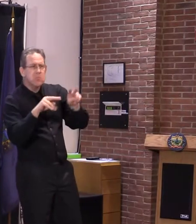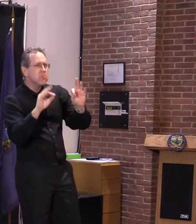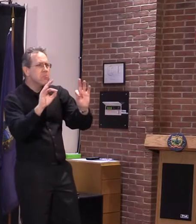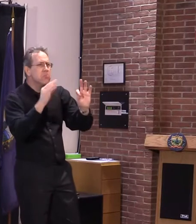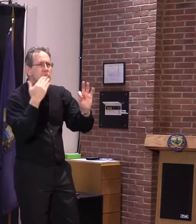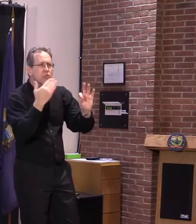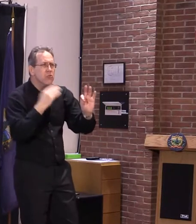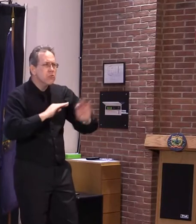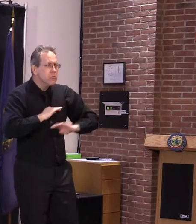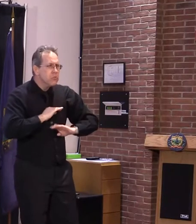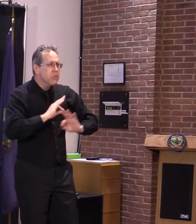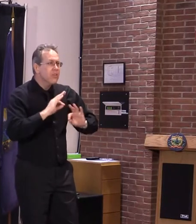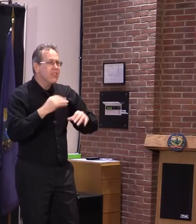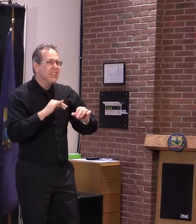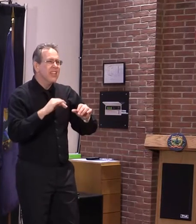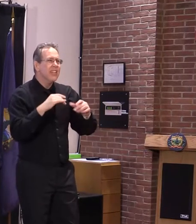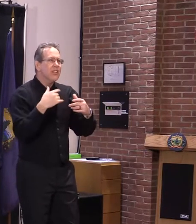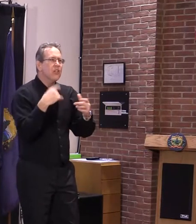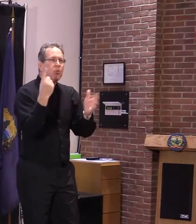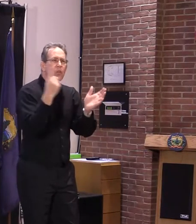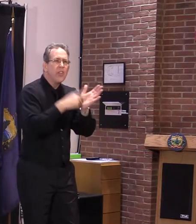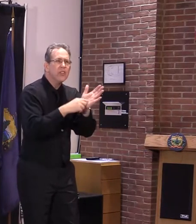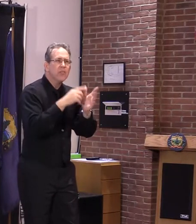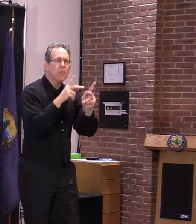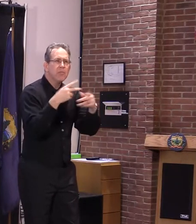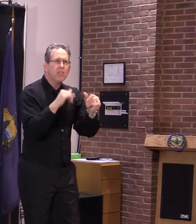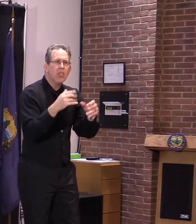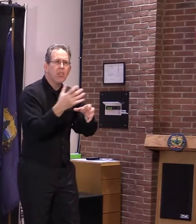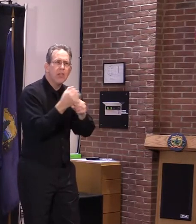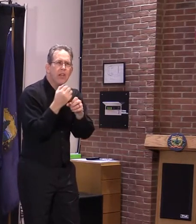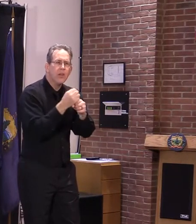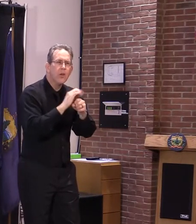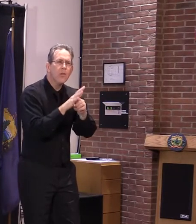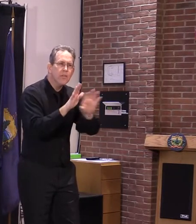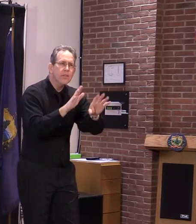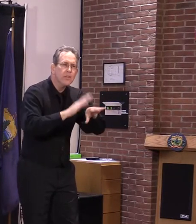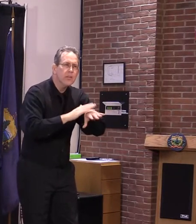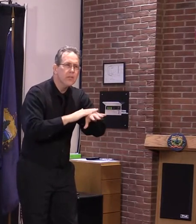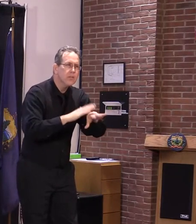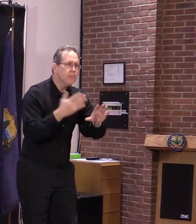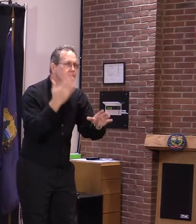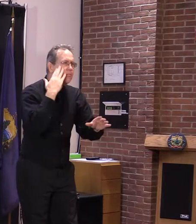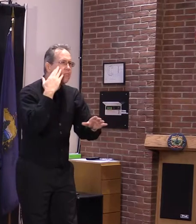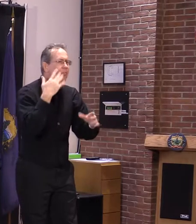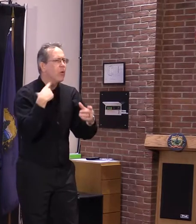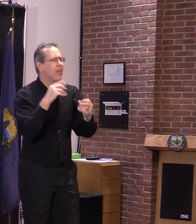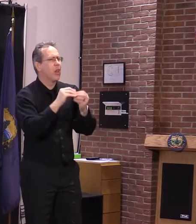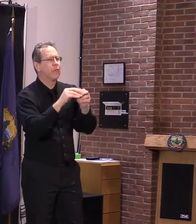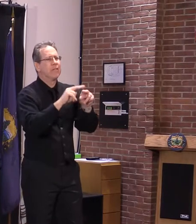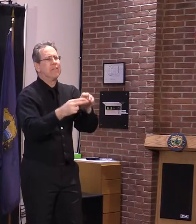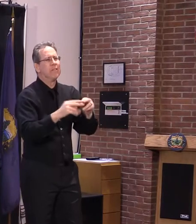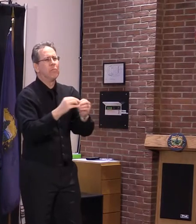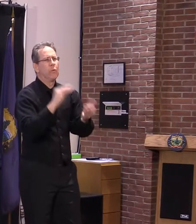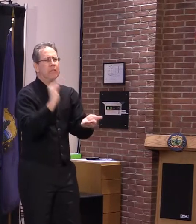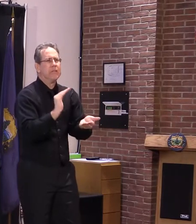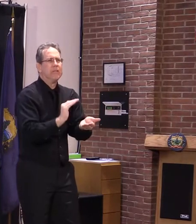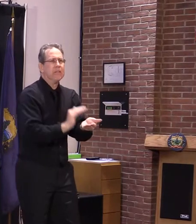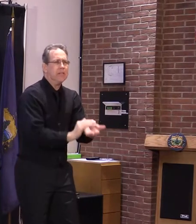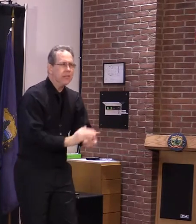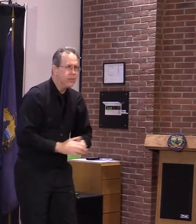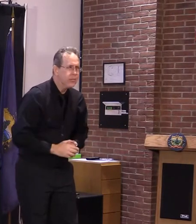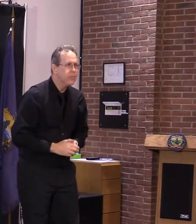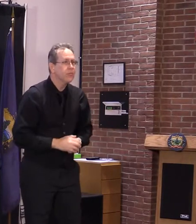a day. So we want to continue to see those trends go down and want to see some much continued improvement before we